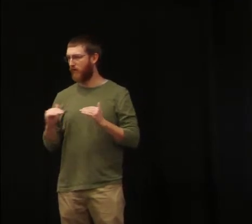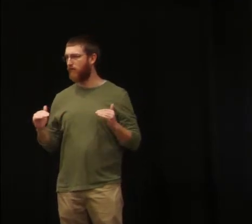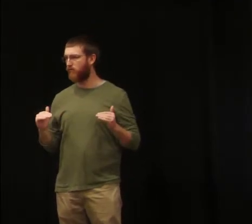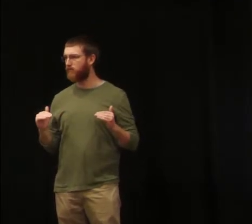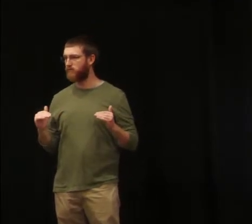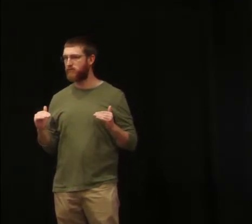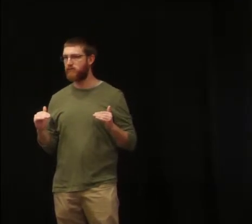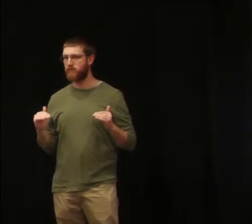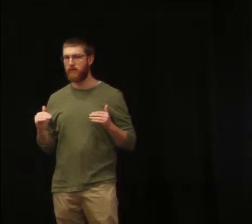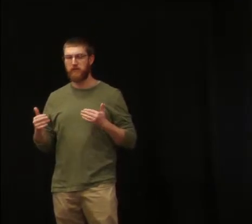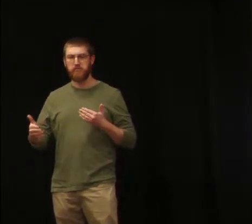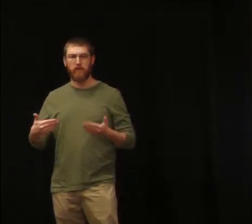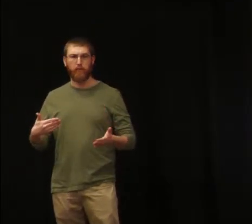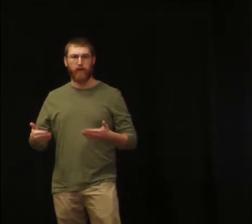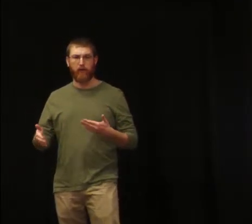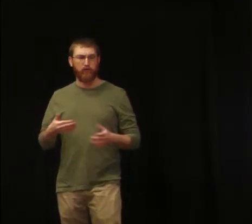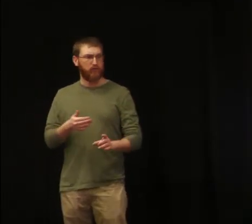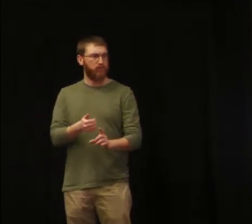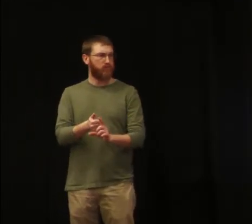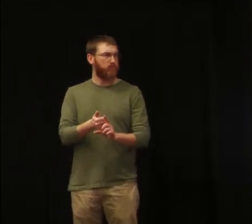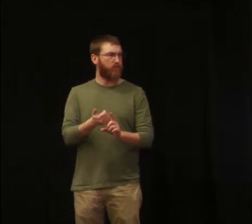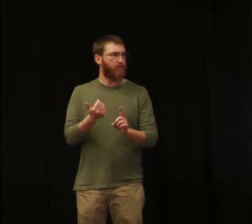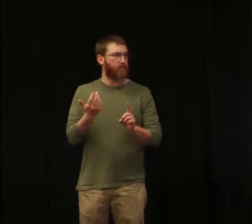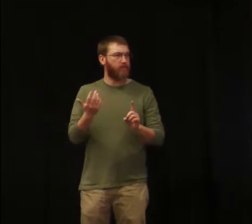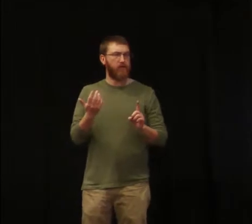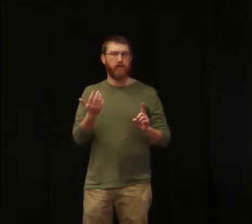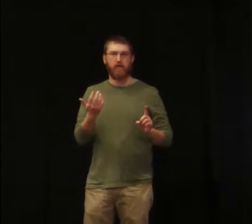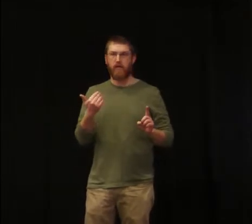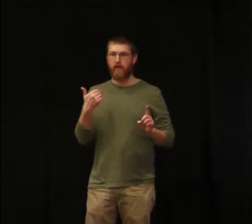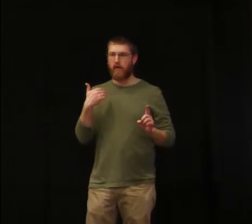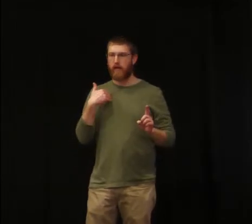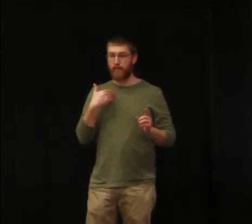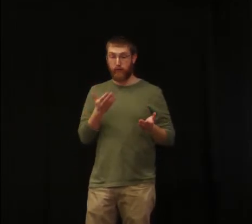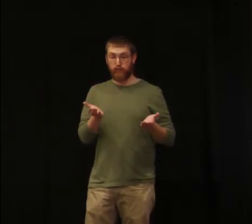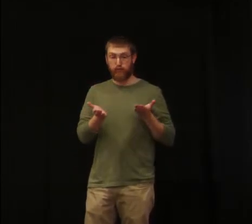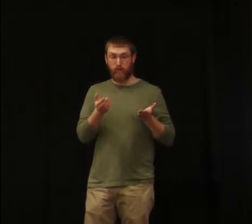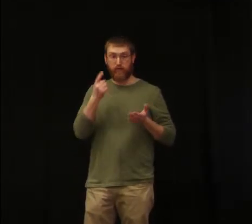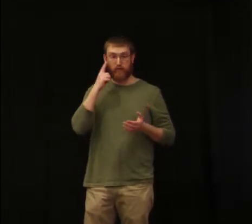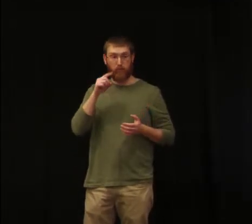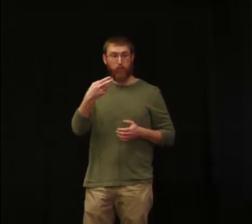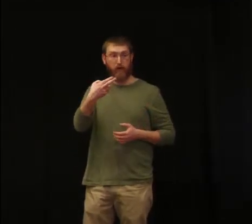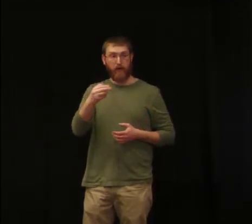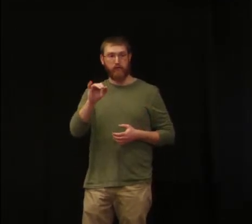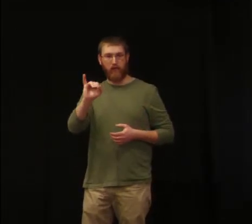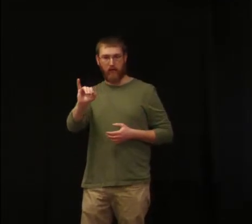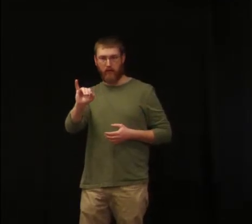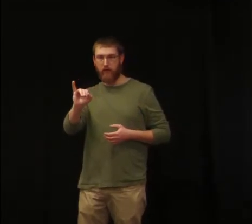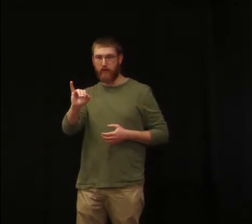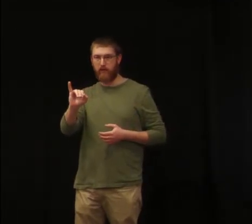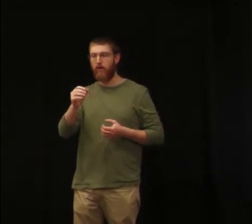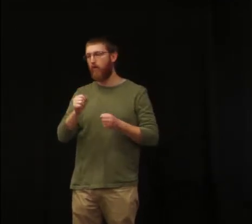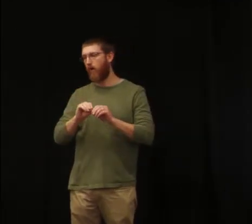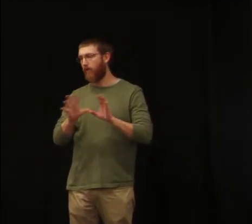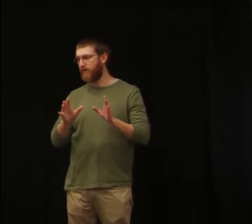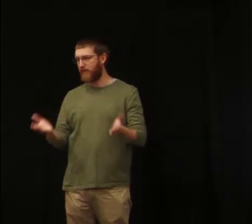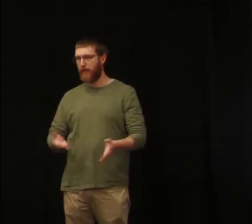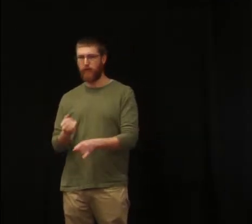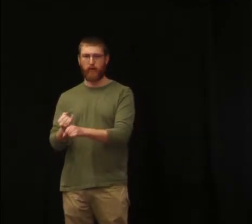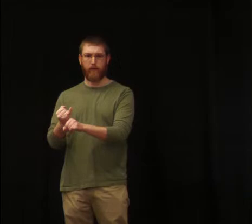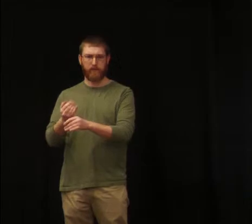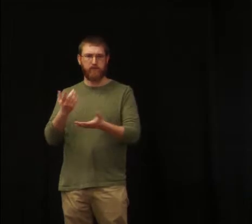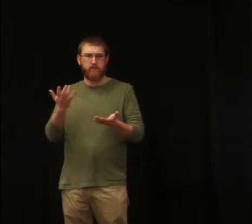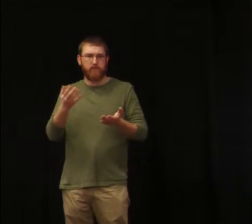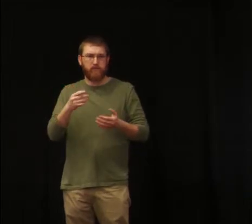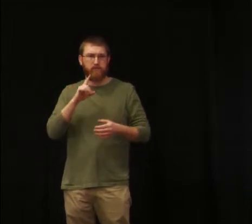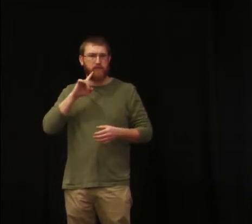levels. So regardless of whether they have services for a hearing impairment, which obviously if they're here they do, we're